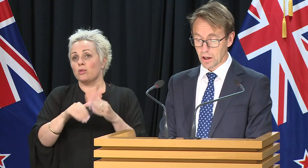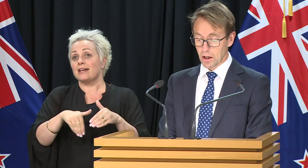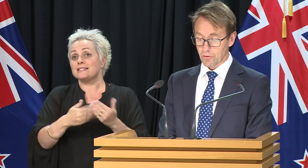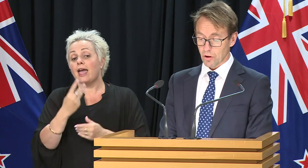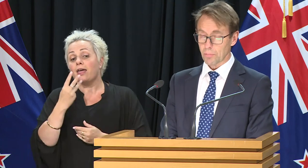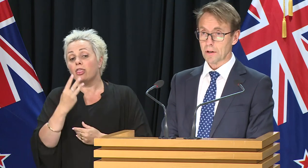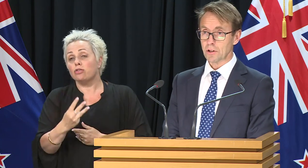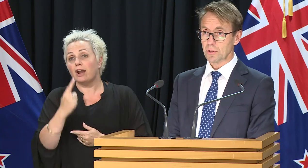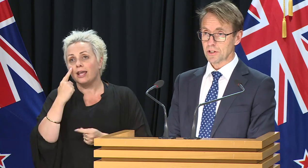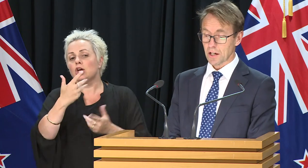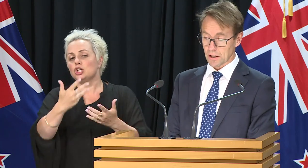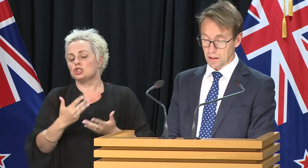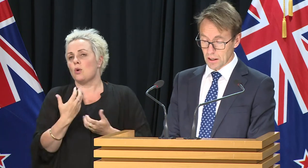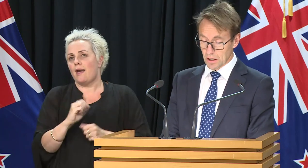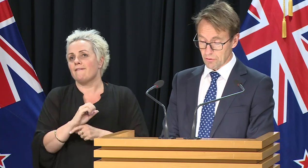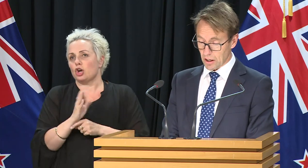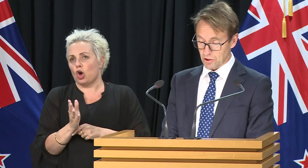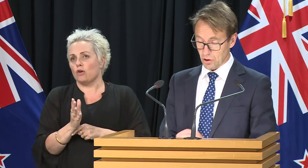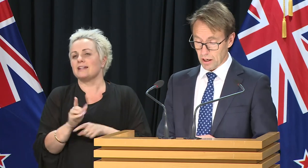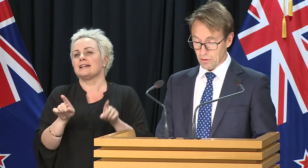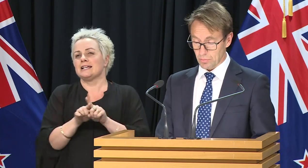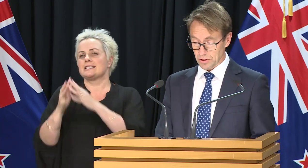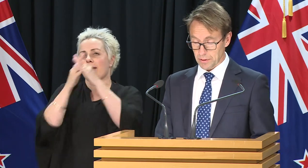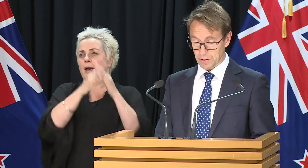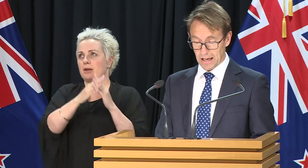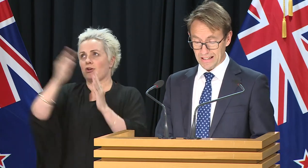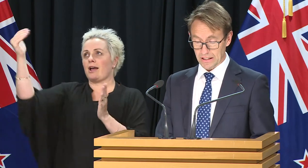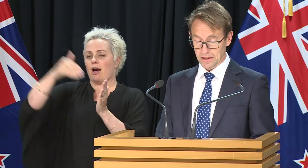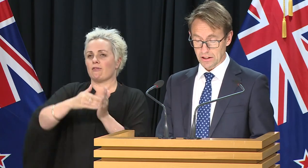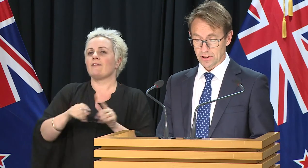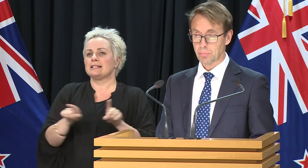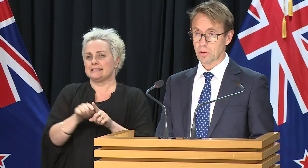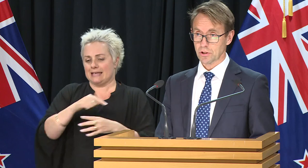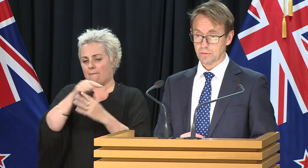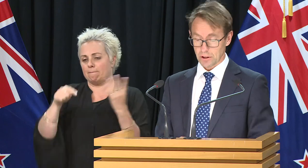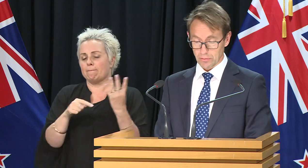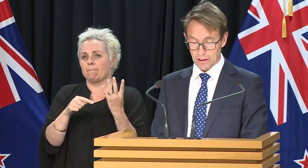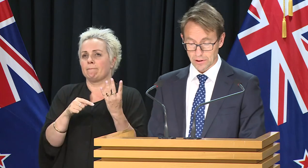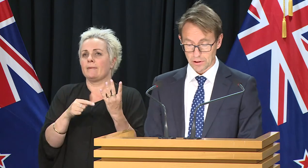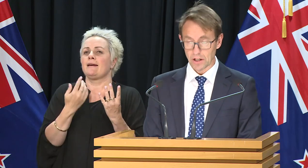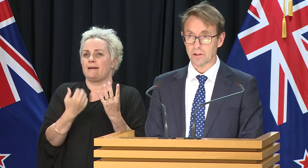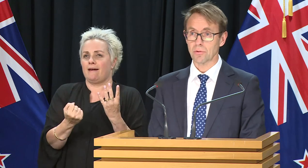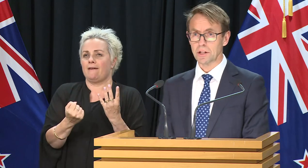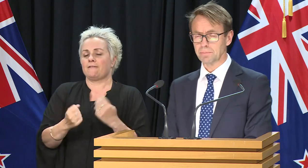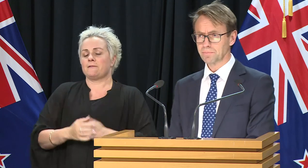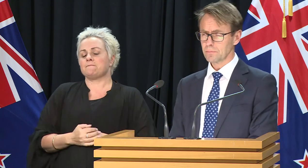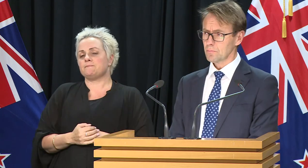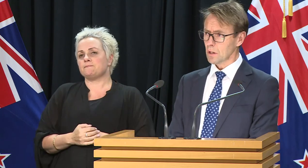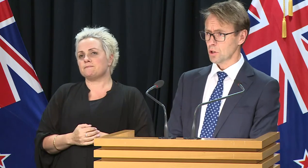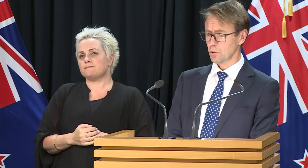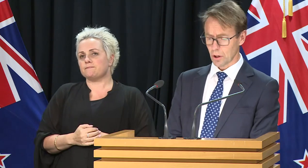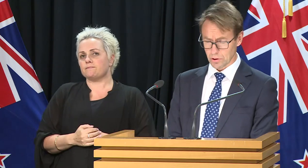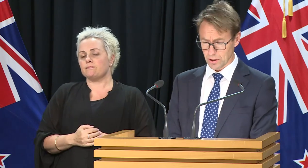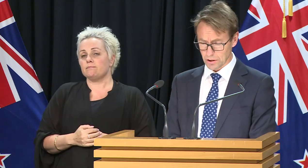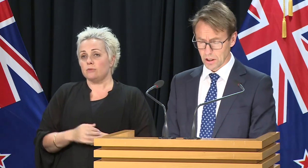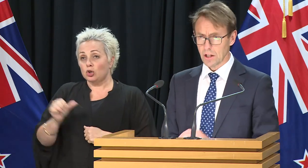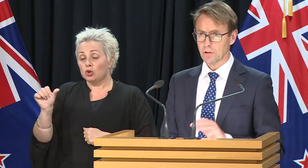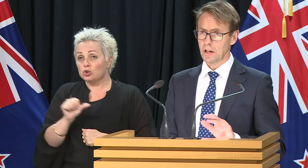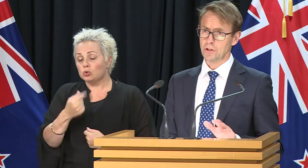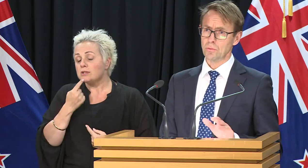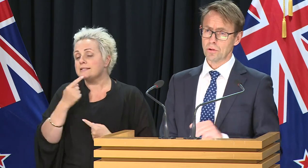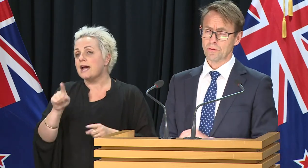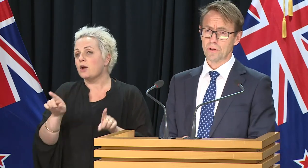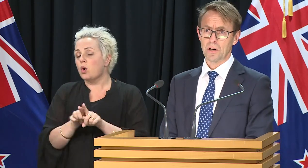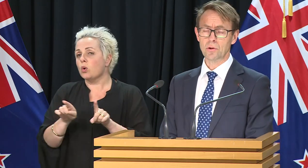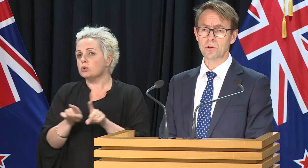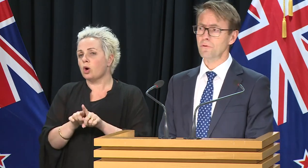October from the USA via Doha and Brisbane and has tested positive at around day 3. I should note that,